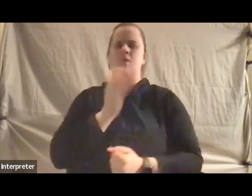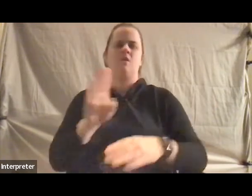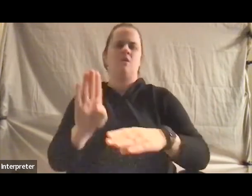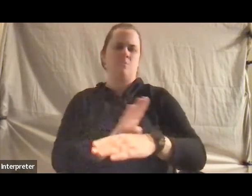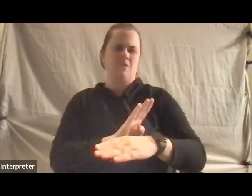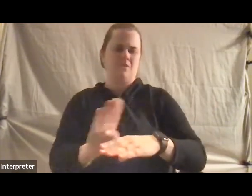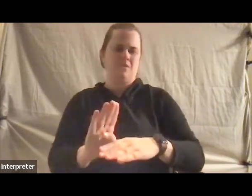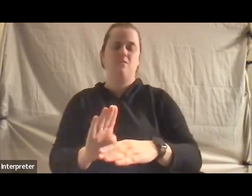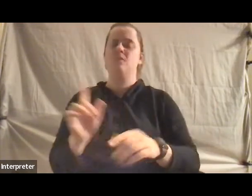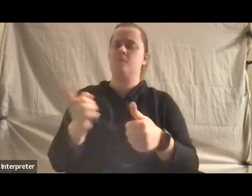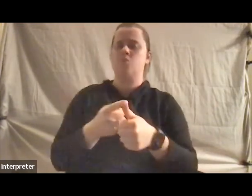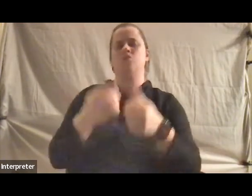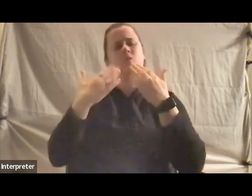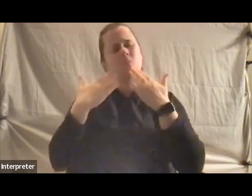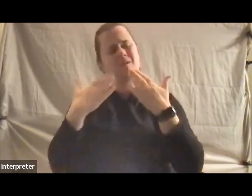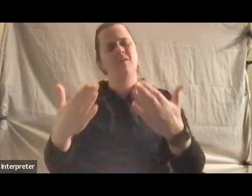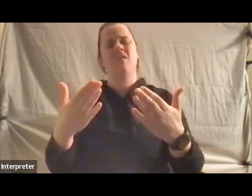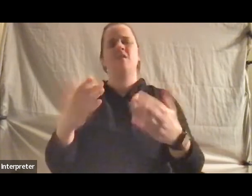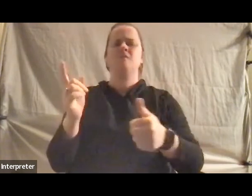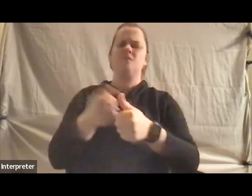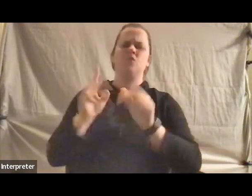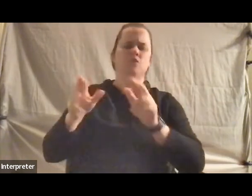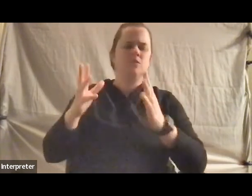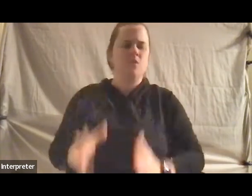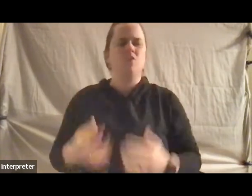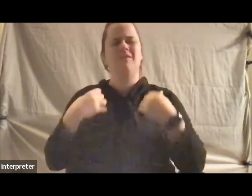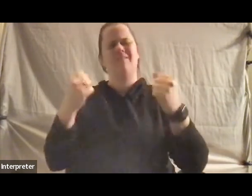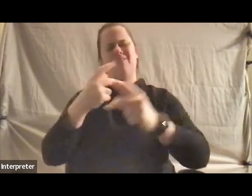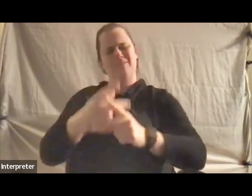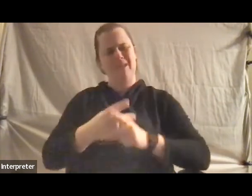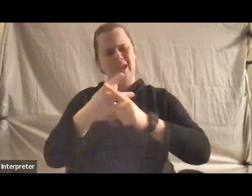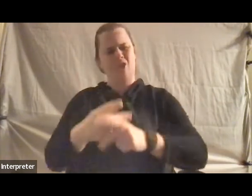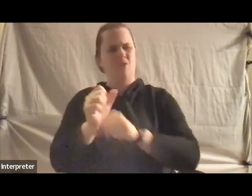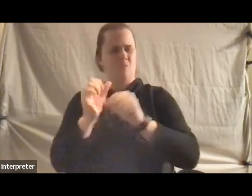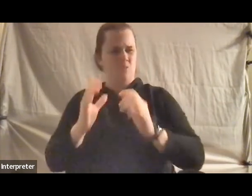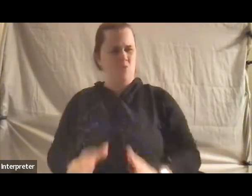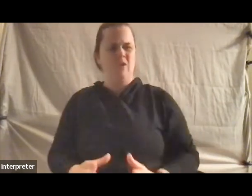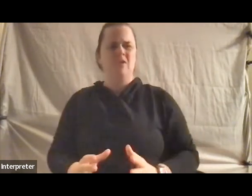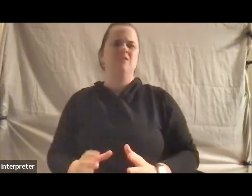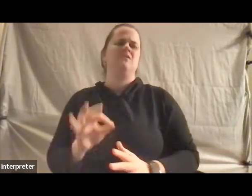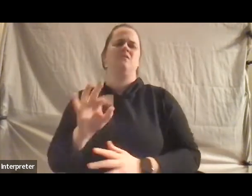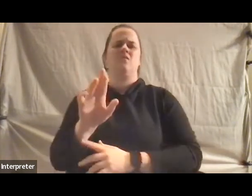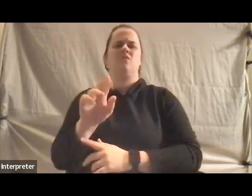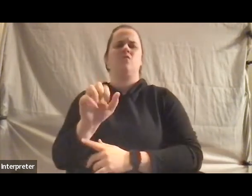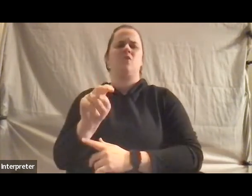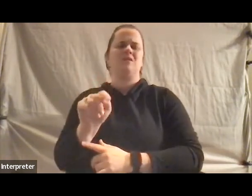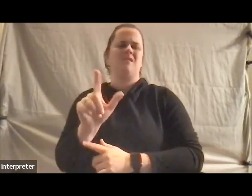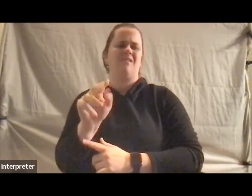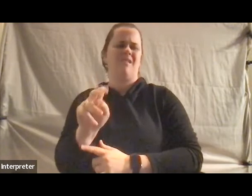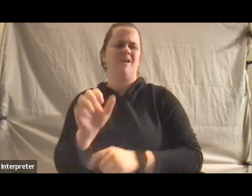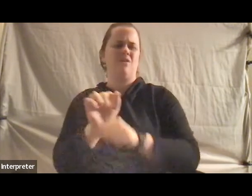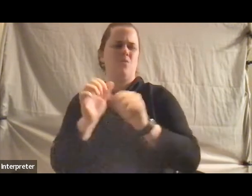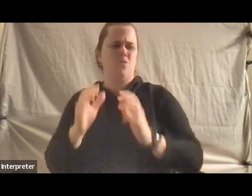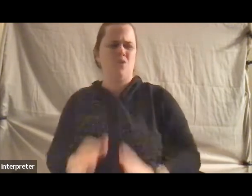first responders, our healthcare employees, our frontline workers for helping us navigate this pandemic